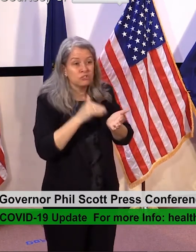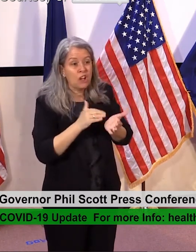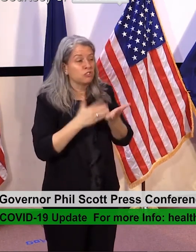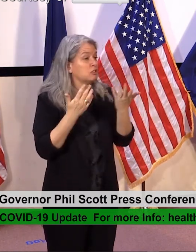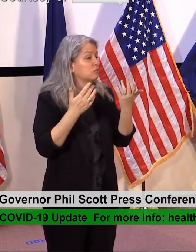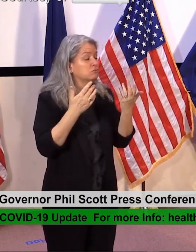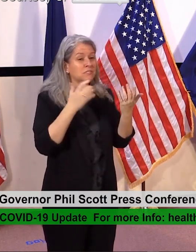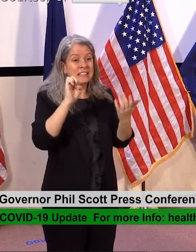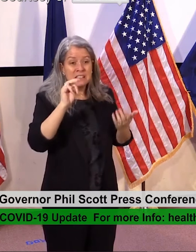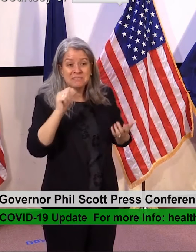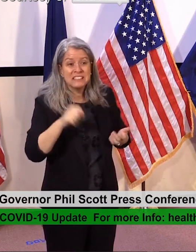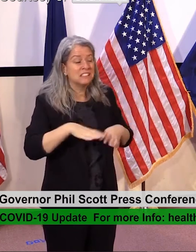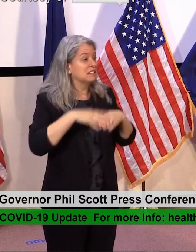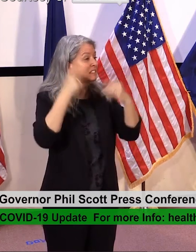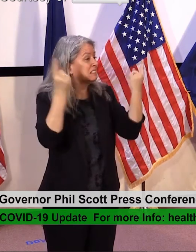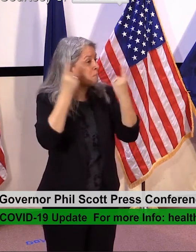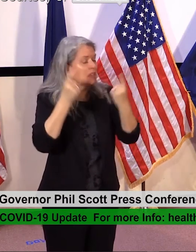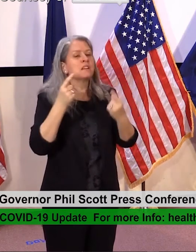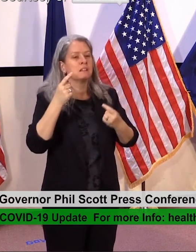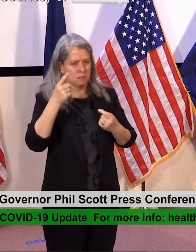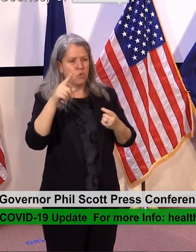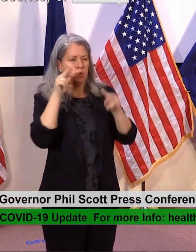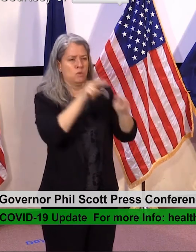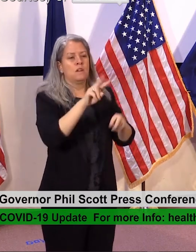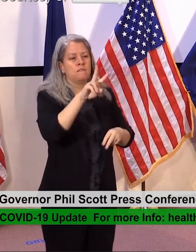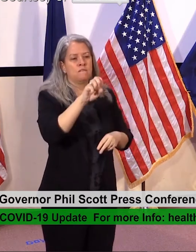If you have this experience, please visit